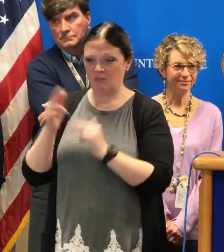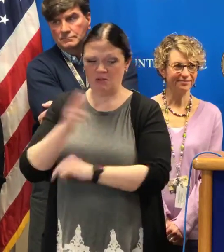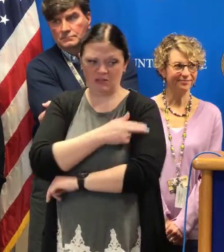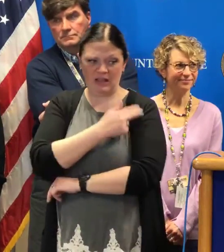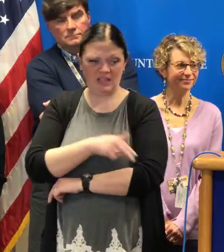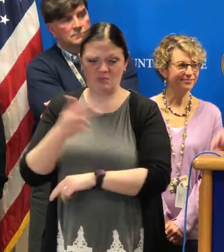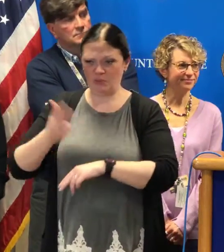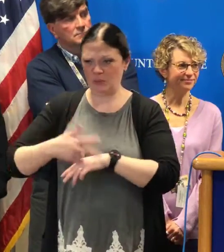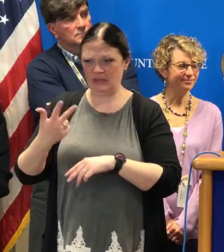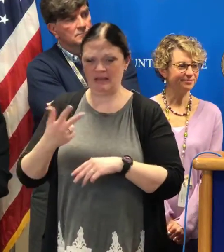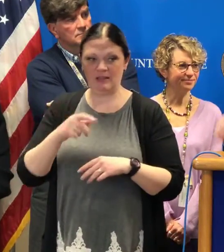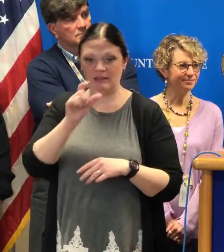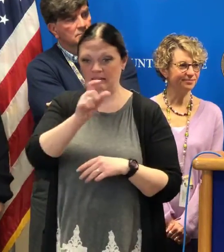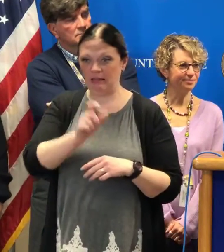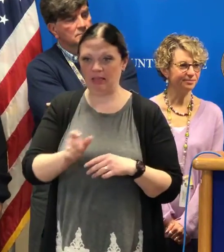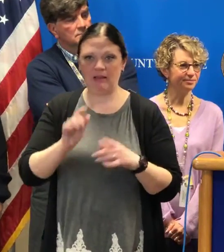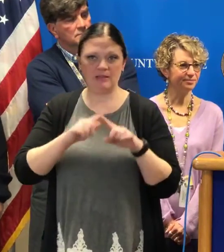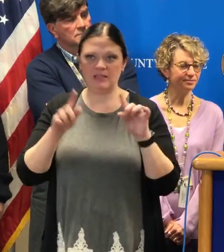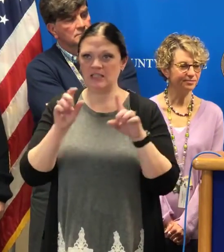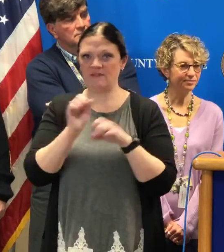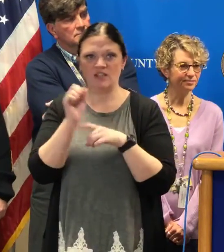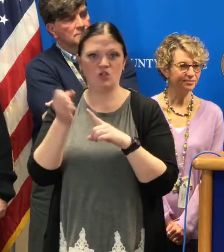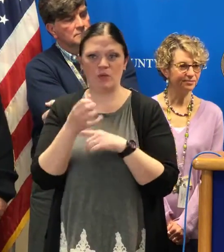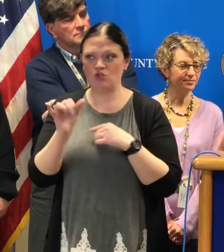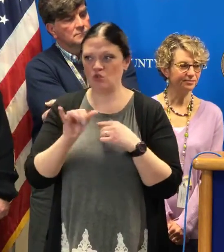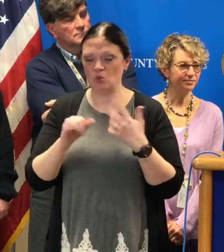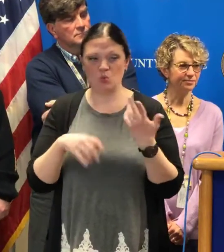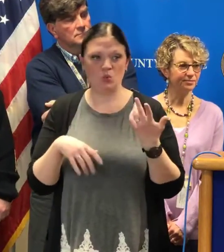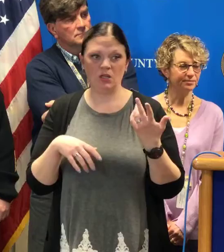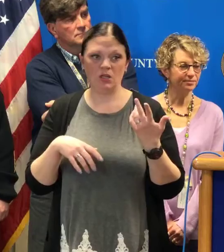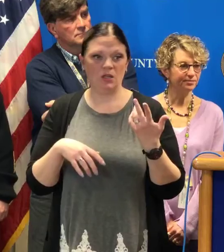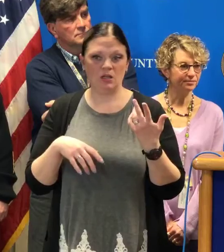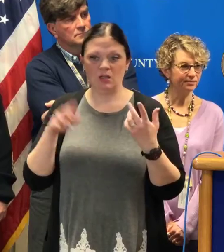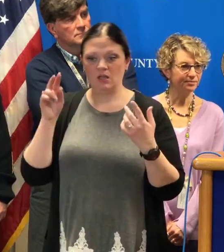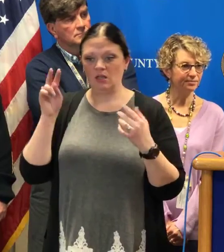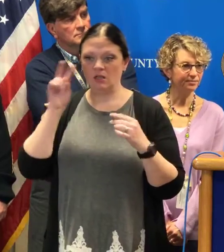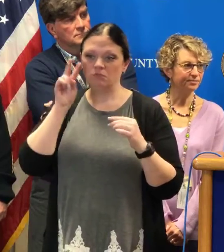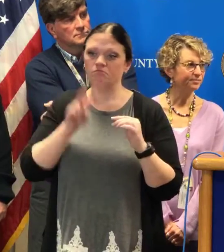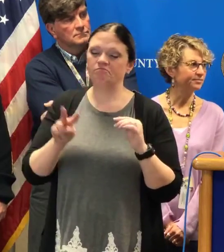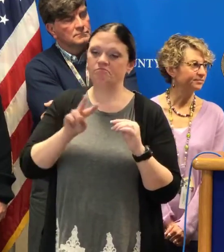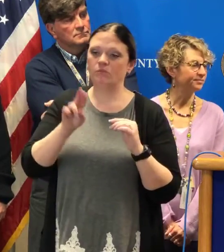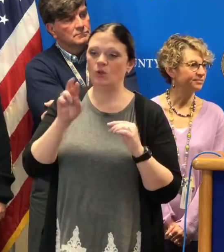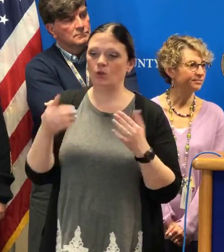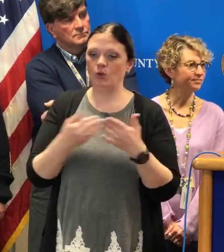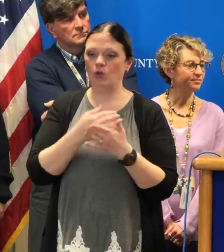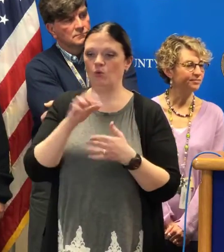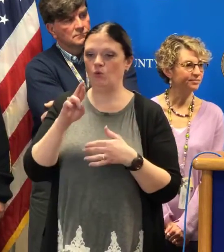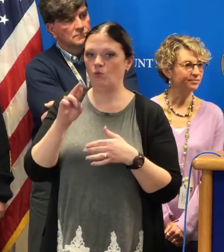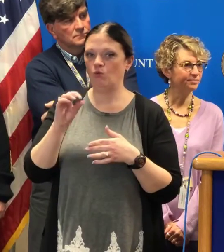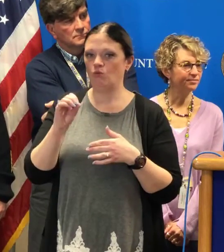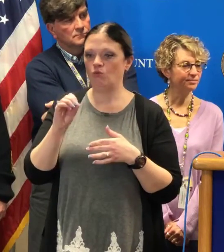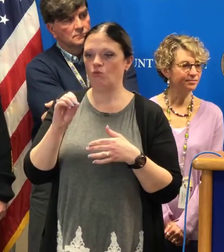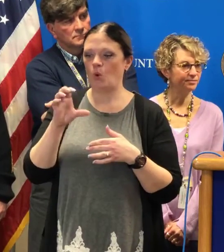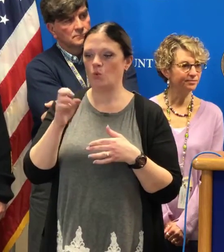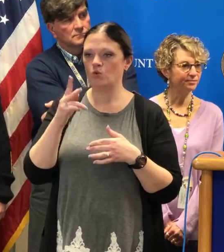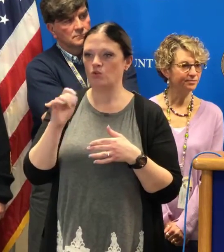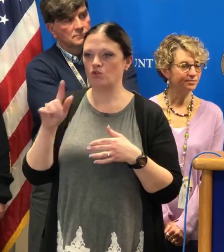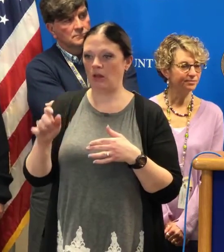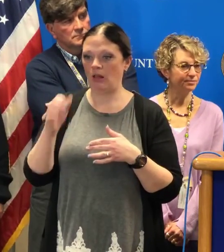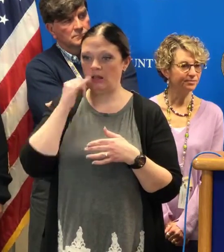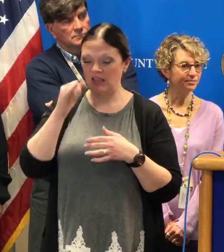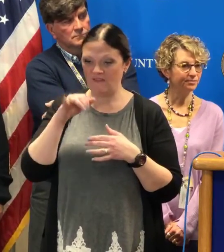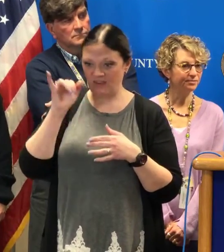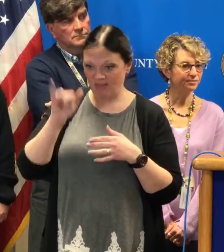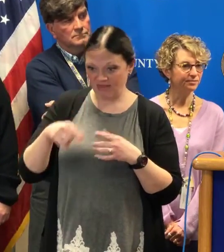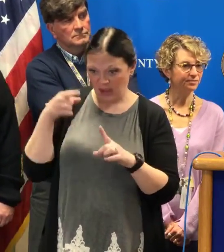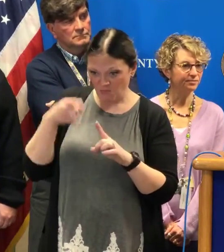3 days. Italy, totally different situation as well. But I think you look at New Rochelle and see that's the kind of action that if it got to that point